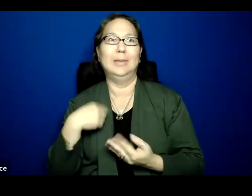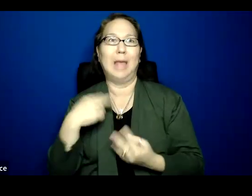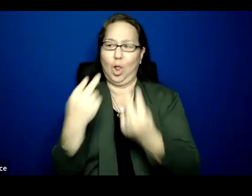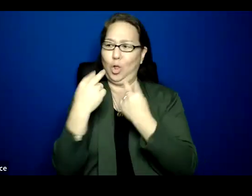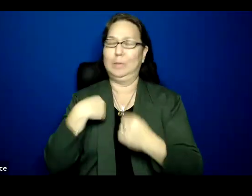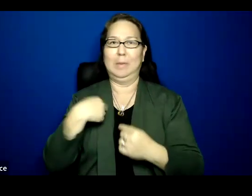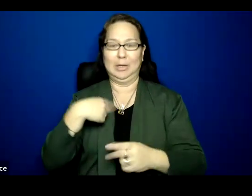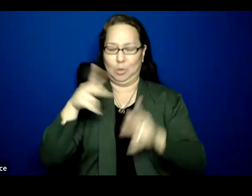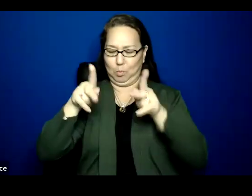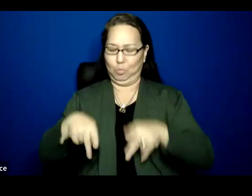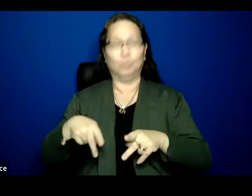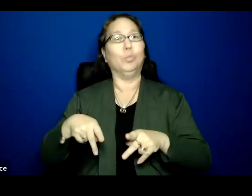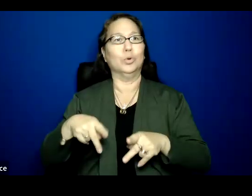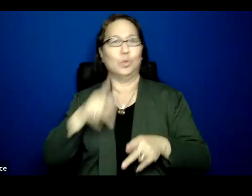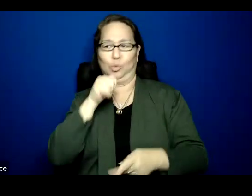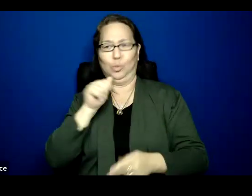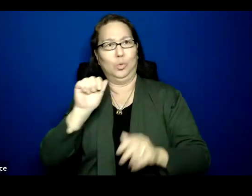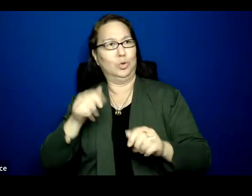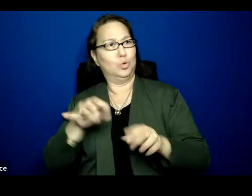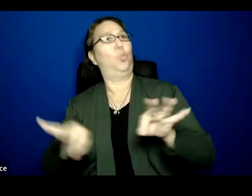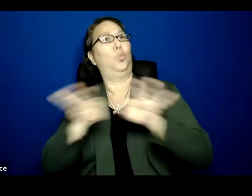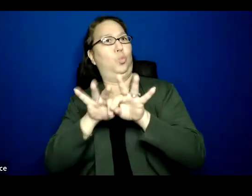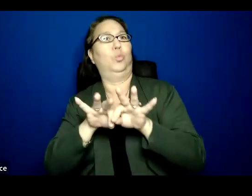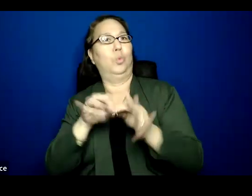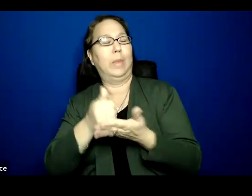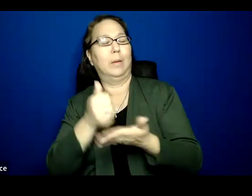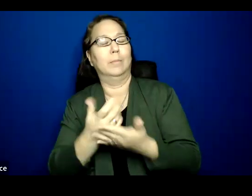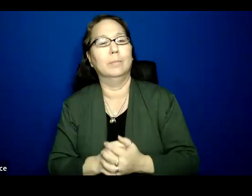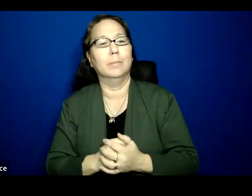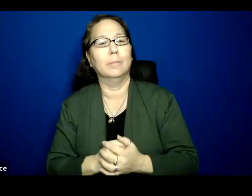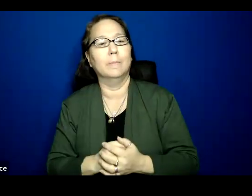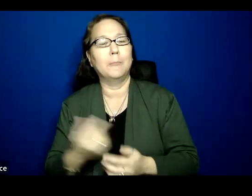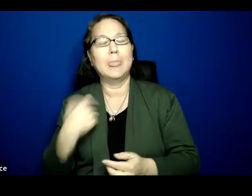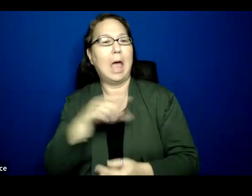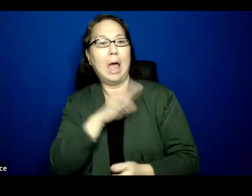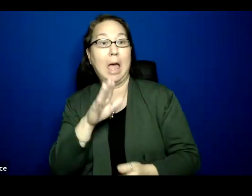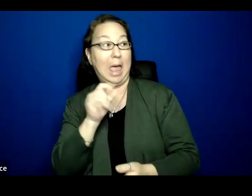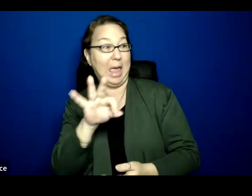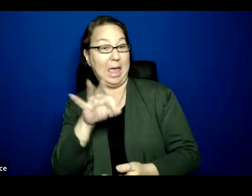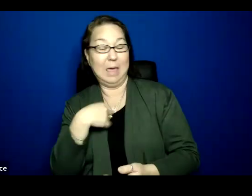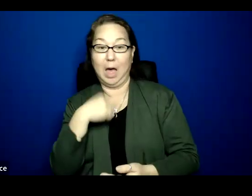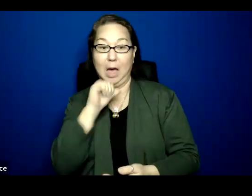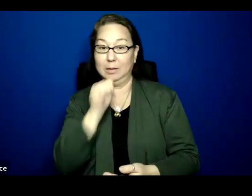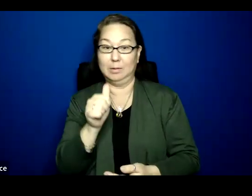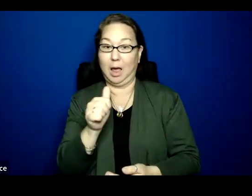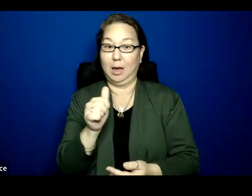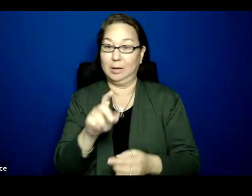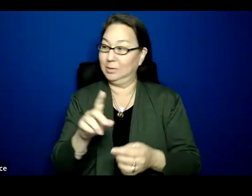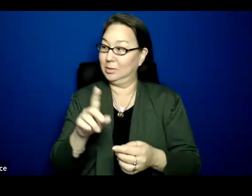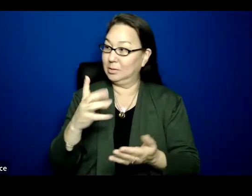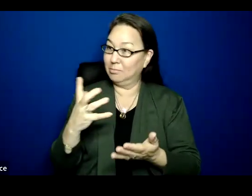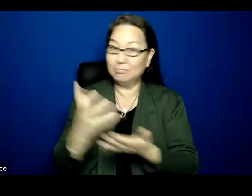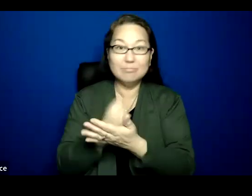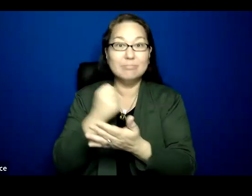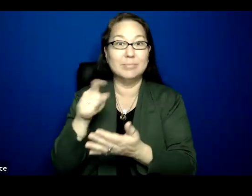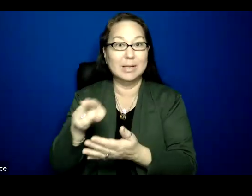helping. Even that Cash, my clothes hurt because without the school, I will never find my three sisters from another mother. My best